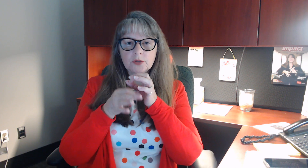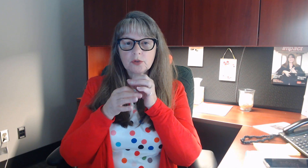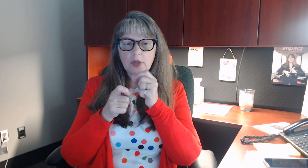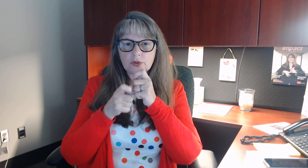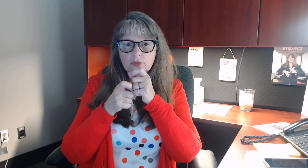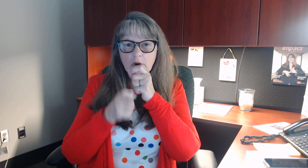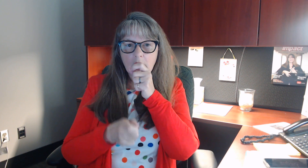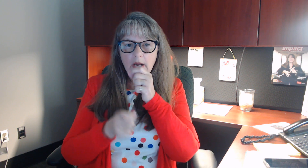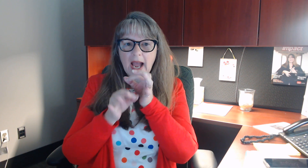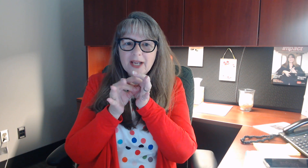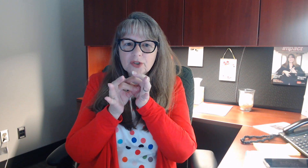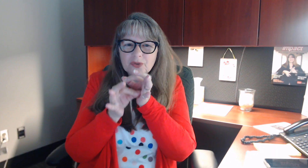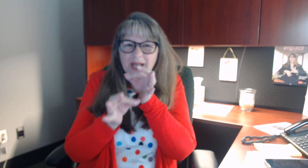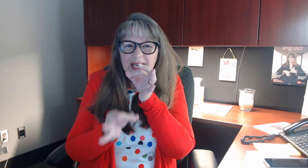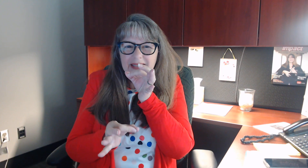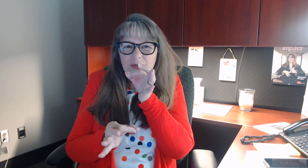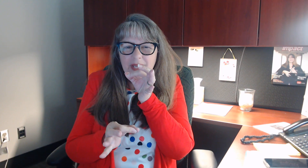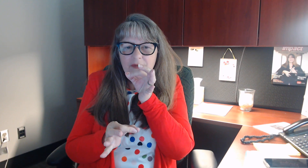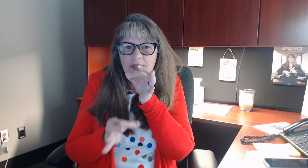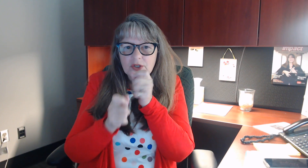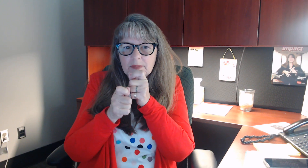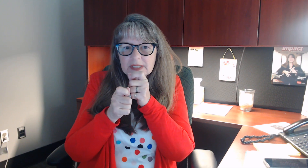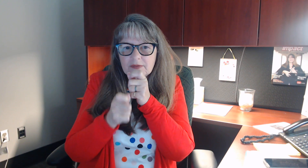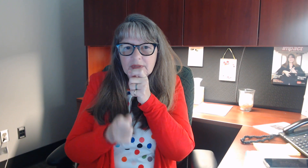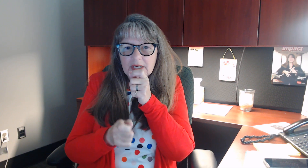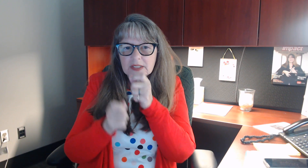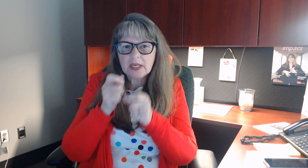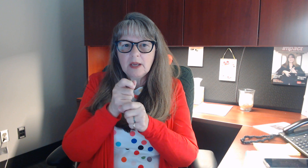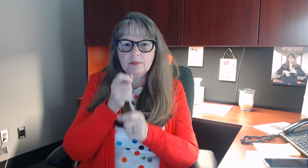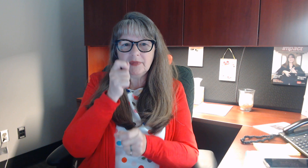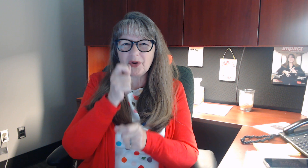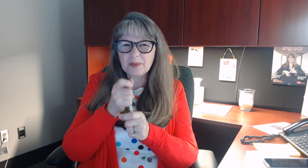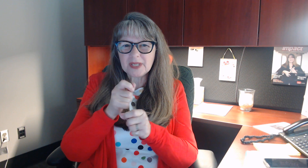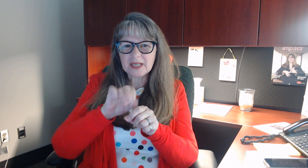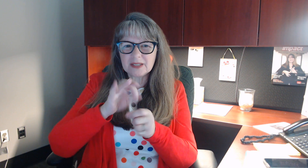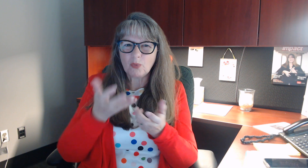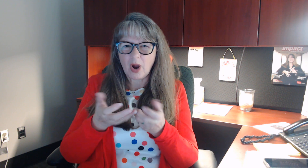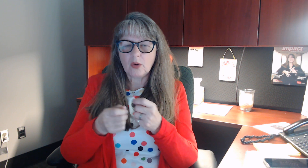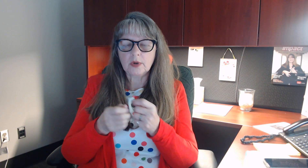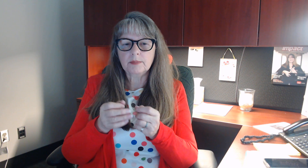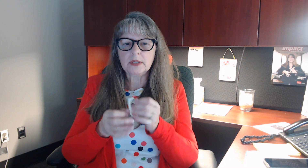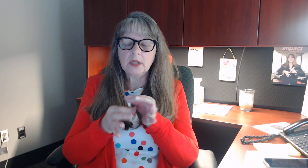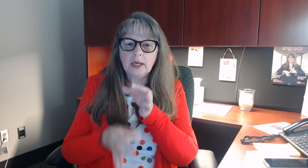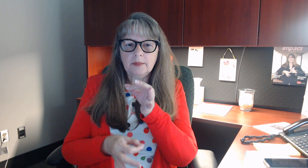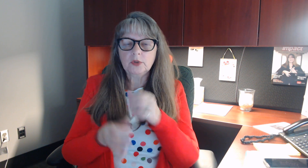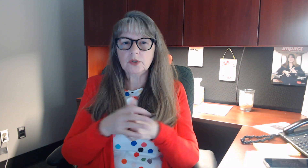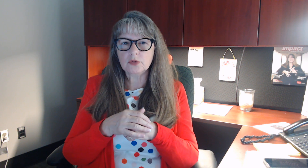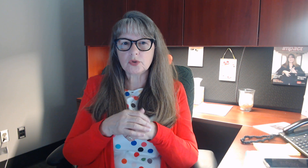A straw. I usually do it kind of like this with the F hand shape instead of this. You know what I'm saying, because it's more awkward, but you could do straw with